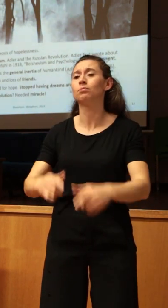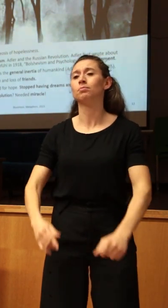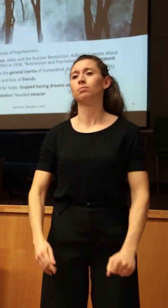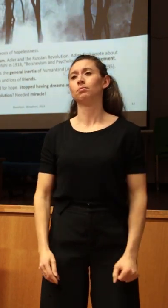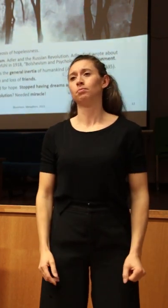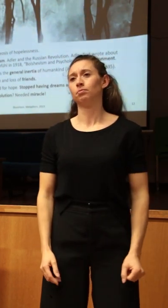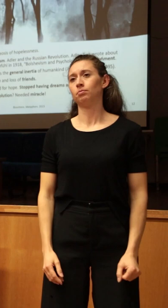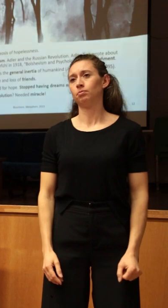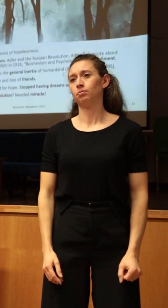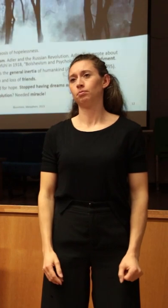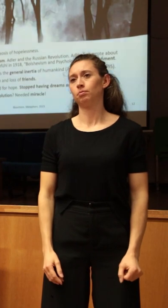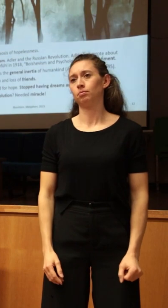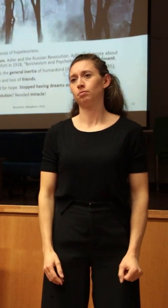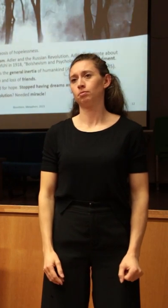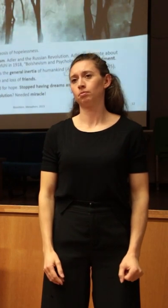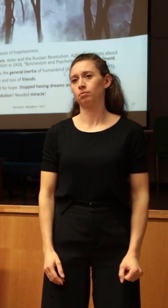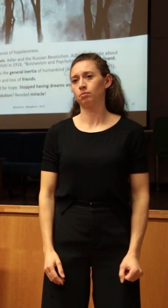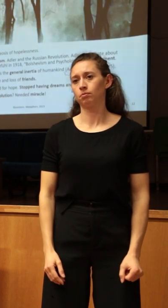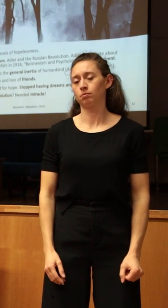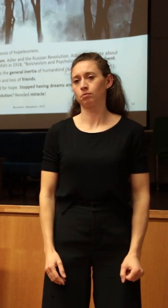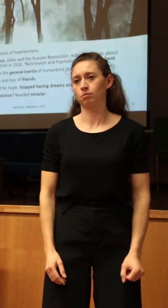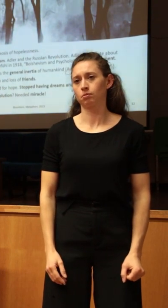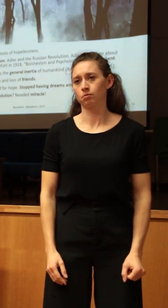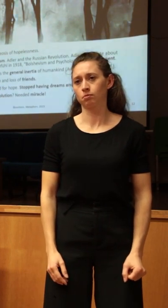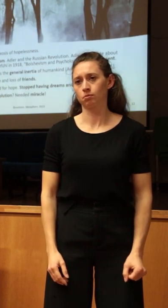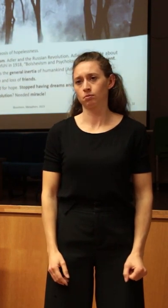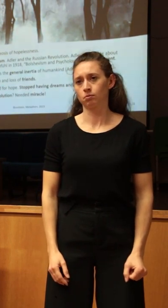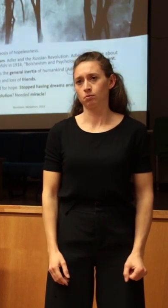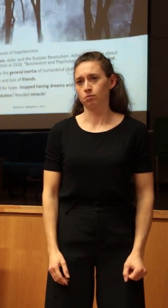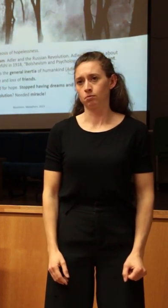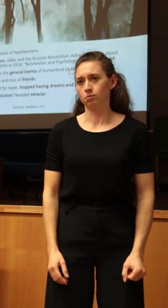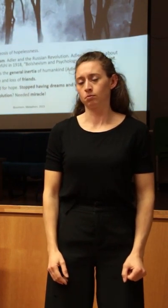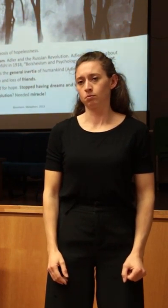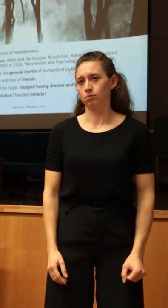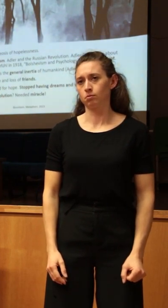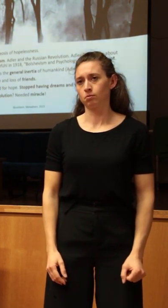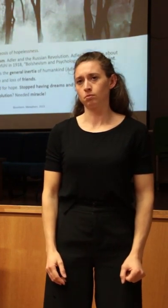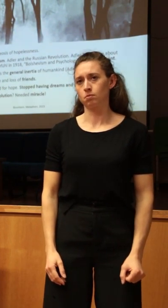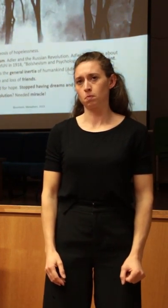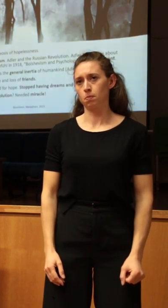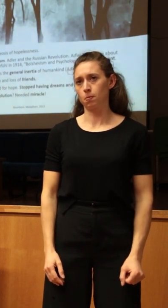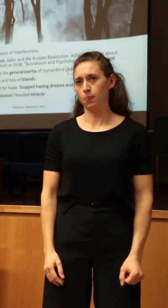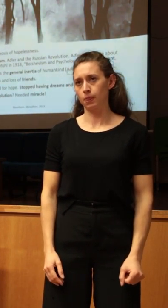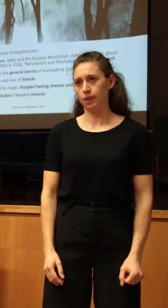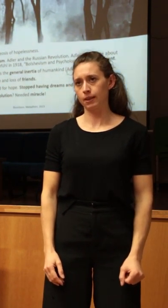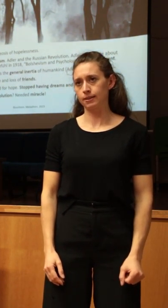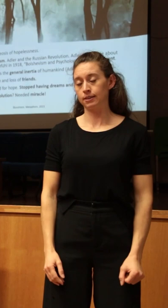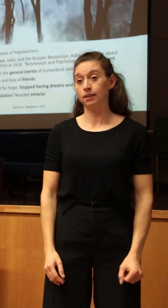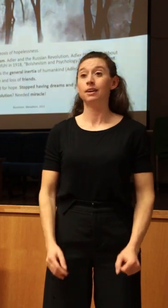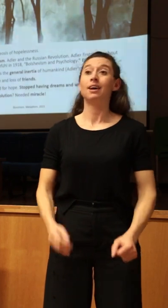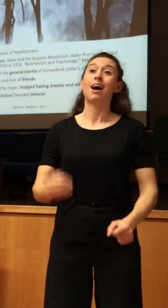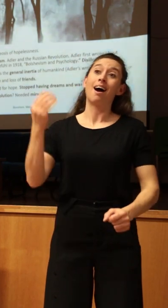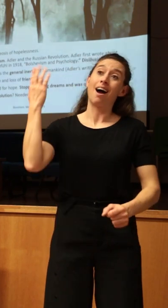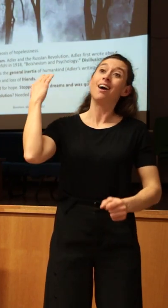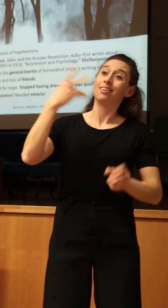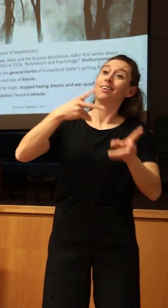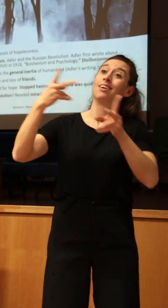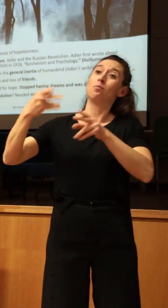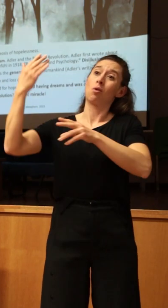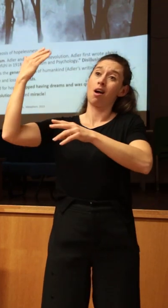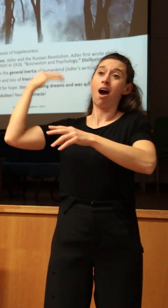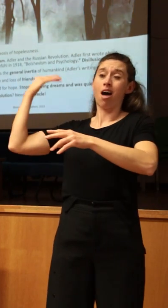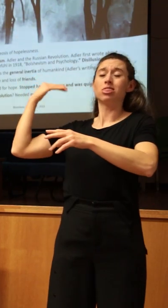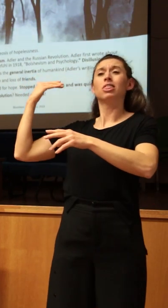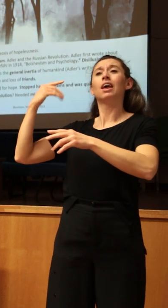was practiced in Russia at that time did not feel like a solution. En su momento, en ese